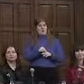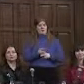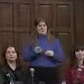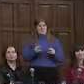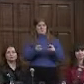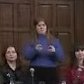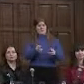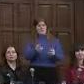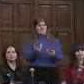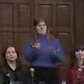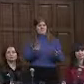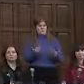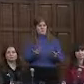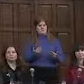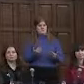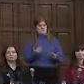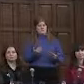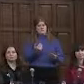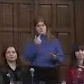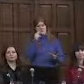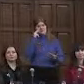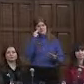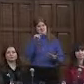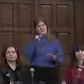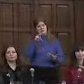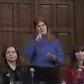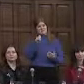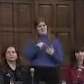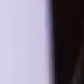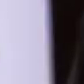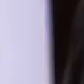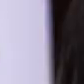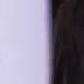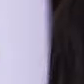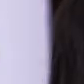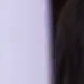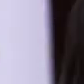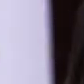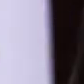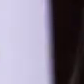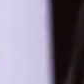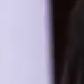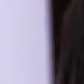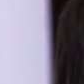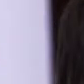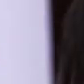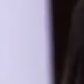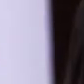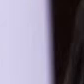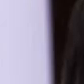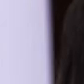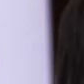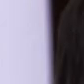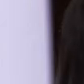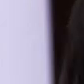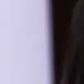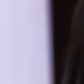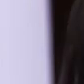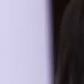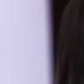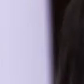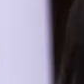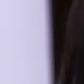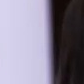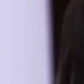I suppose, at this point in time. We see the nitrates and cow banding having an impact. We also see change in practice